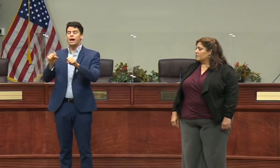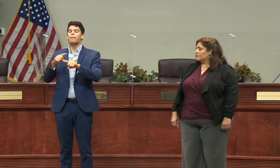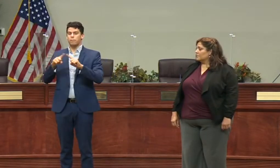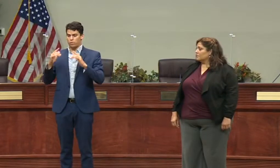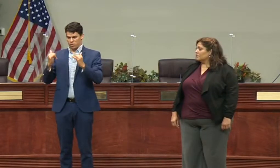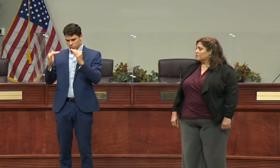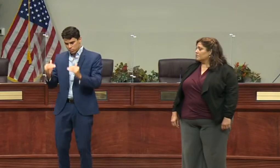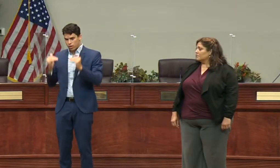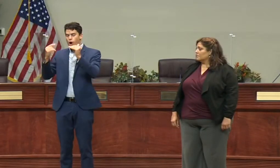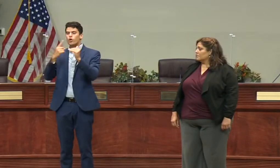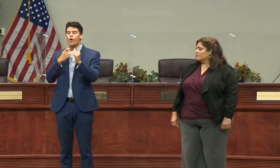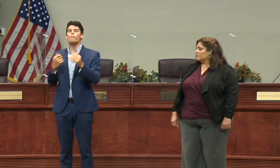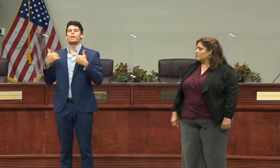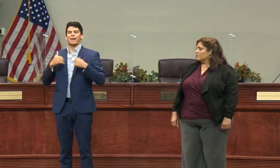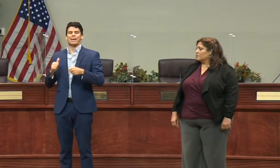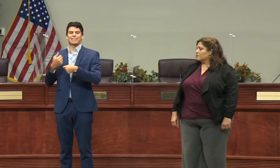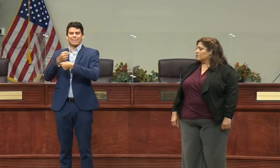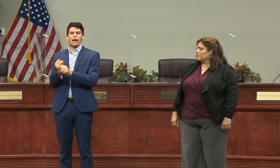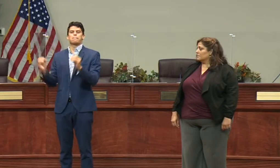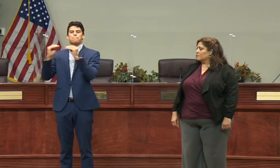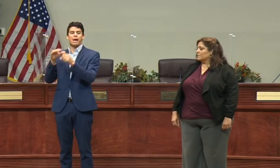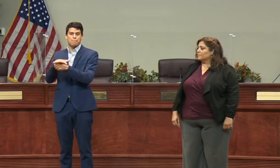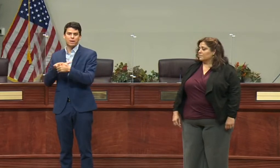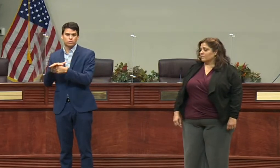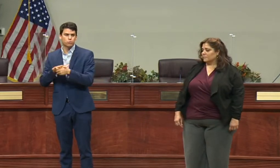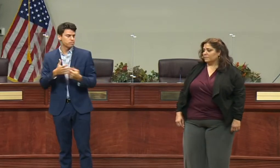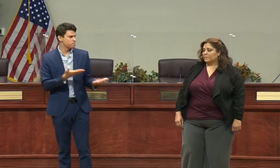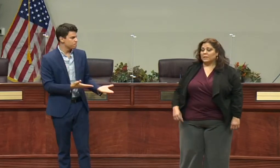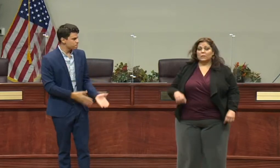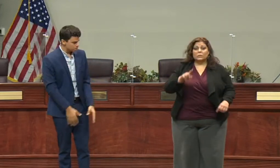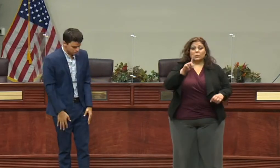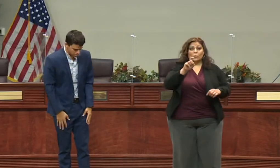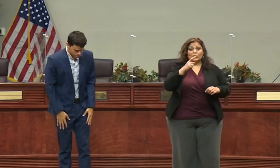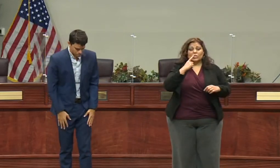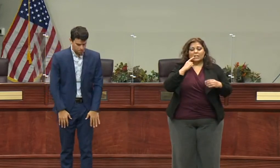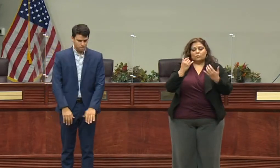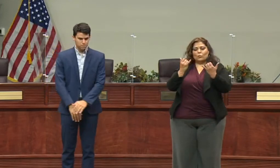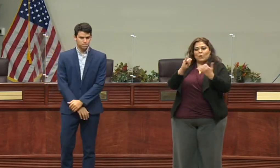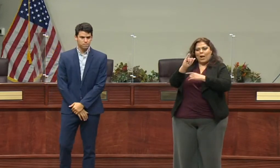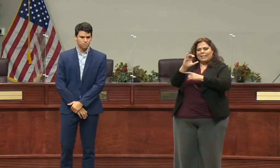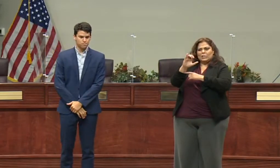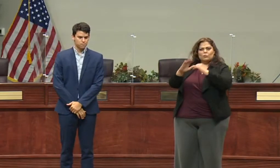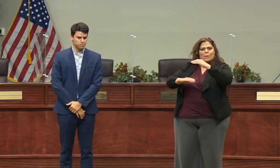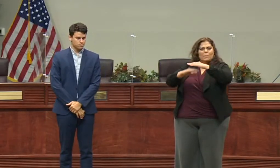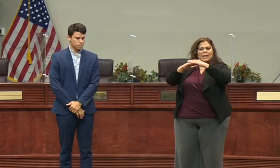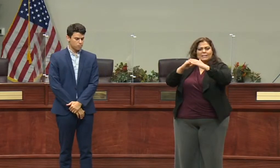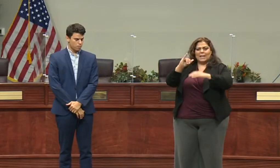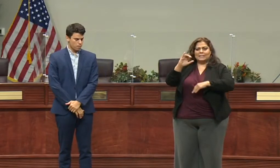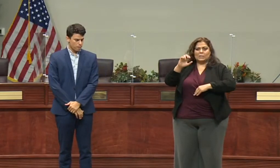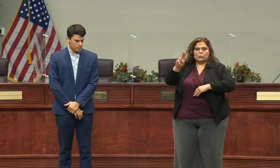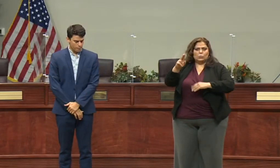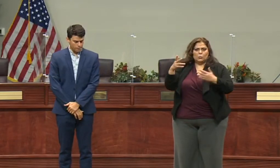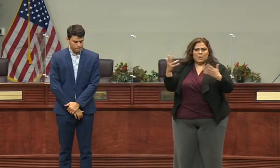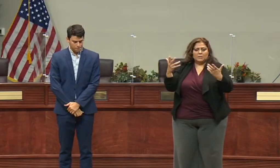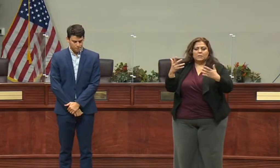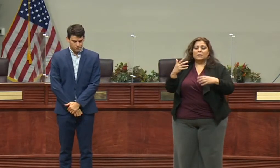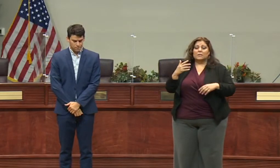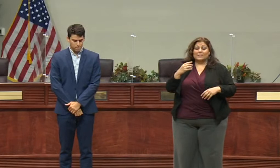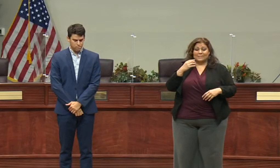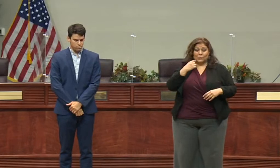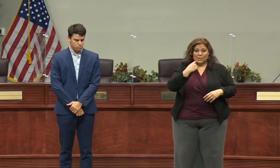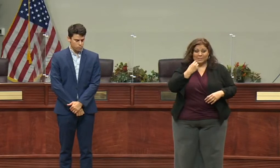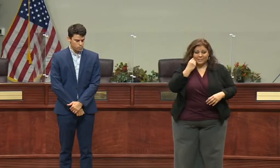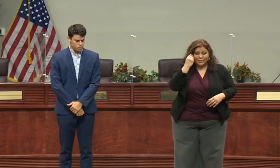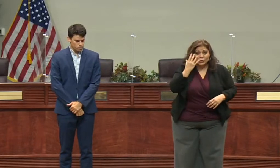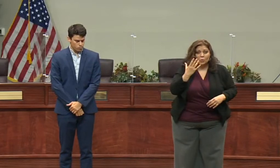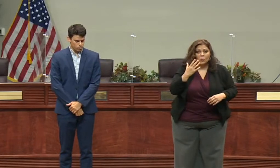rojo. So the question had to do what is our current ICU capacity. So the answer is that we are completely full, but